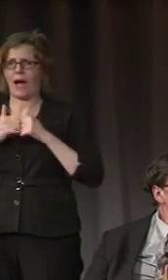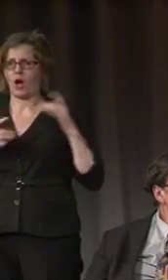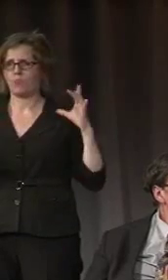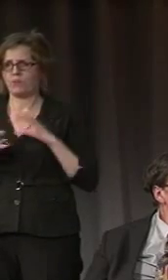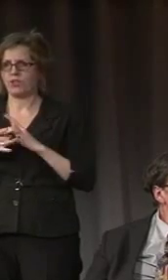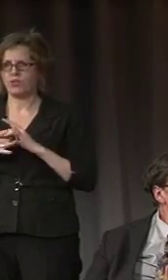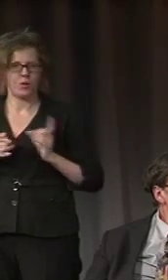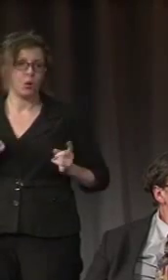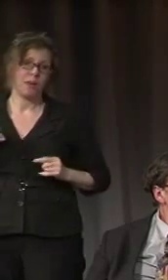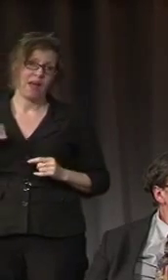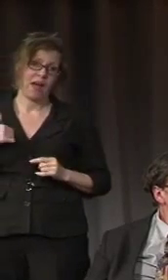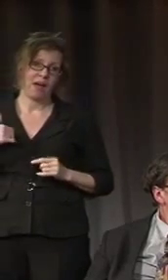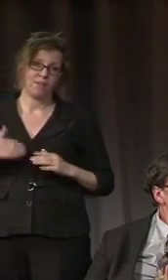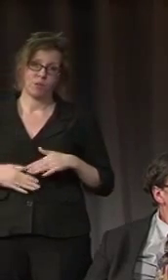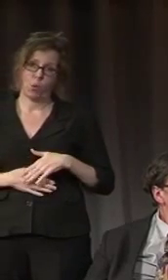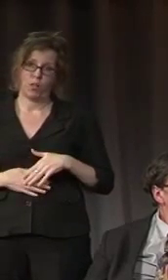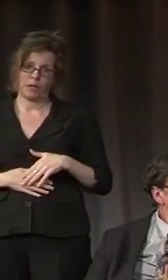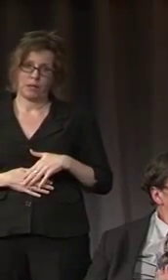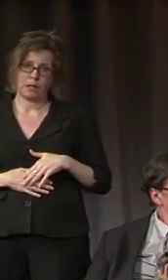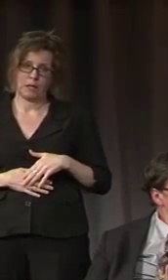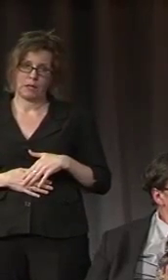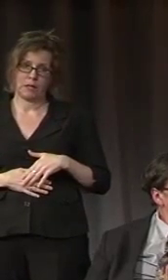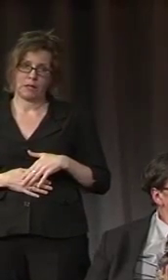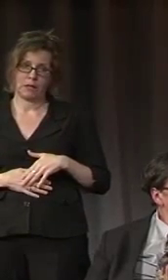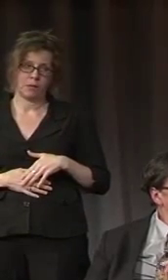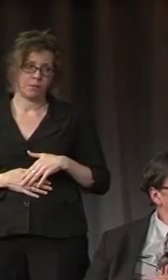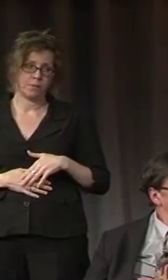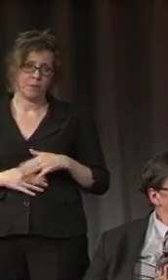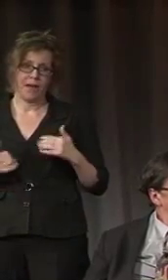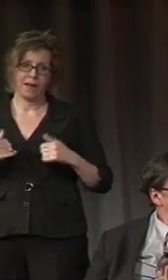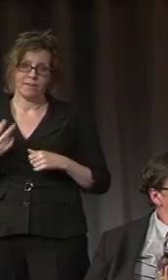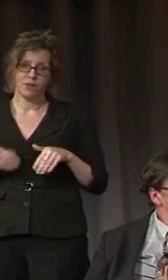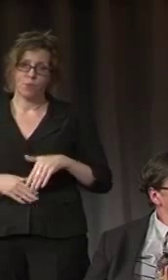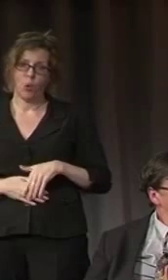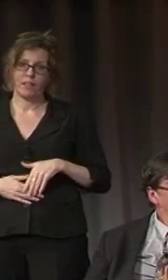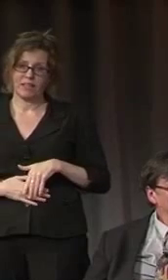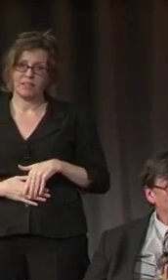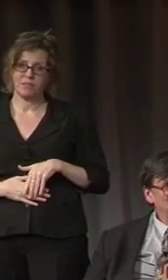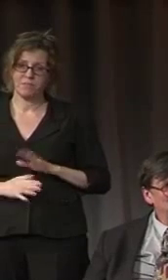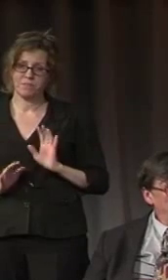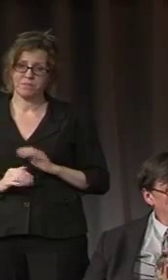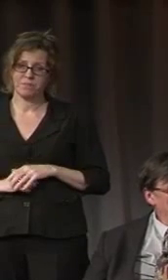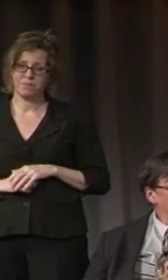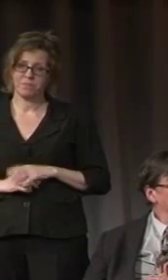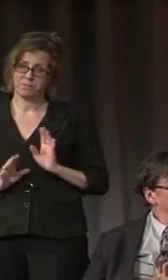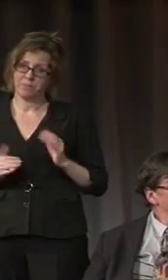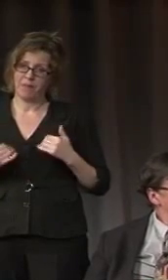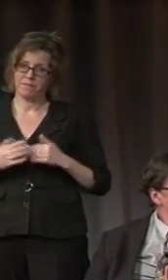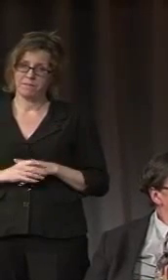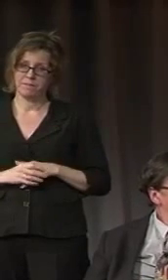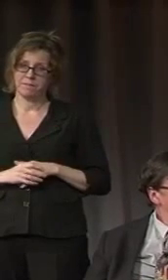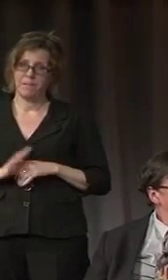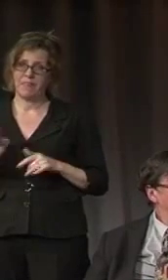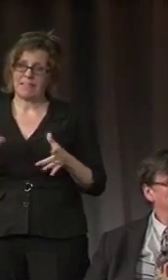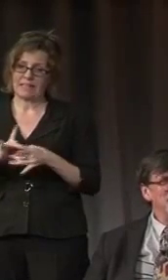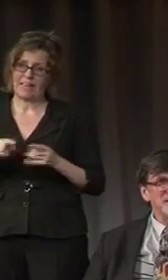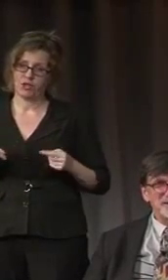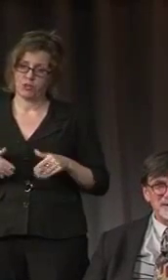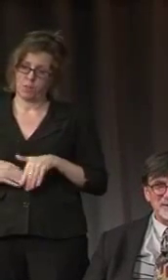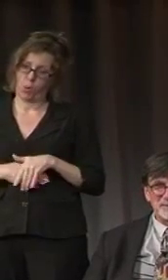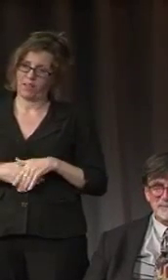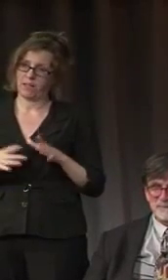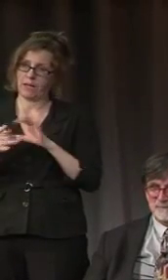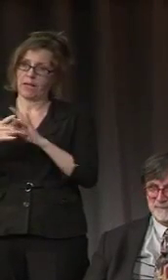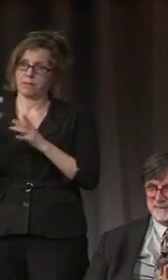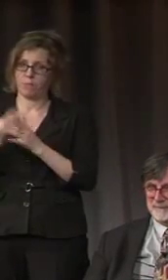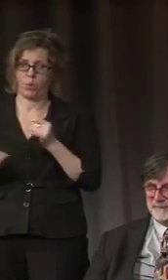Napoleon in the two talks. We have Napoleon? In the two talks, Napoleon yeah. arrived. So there's a connection. So there's the connection.